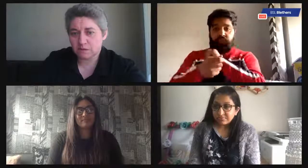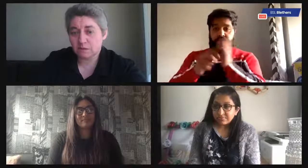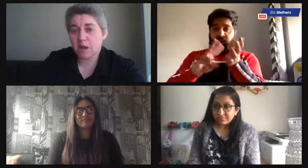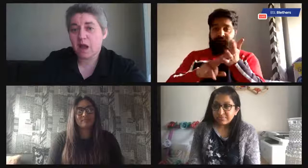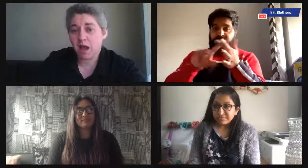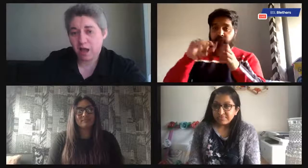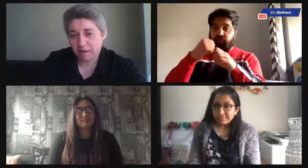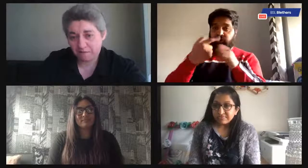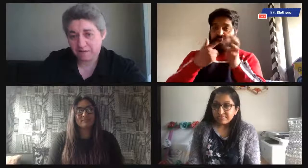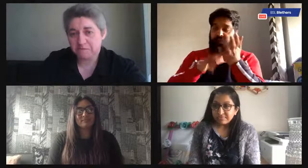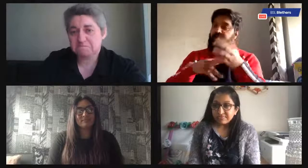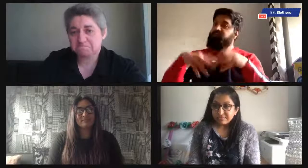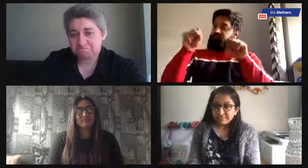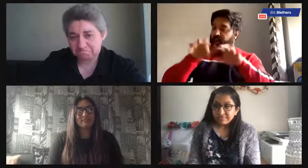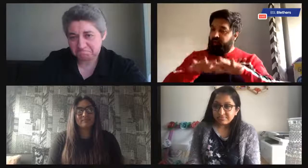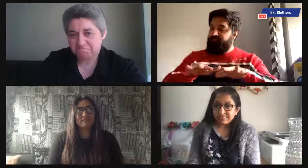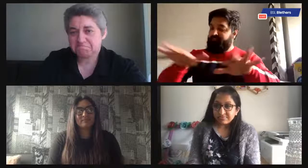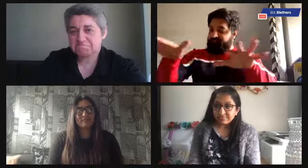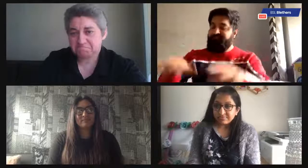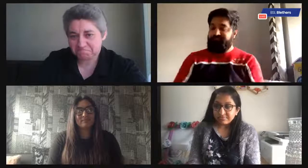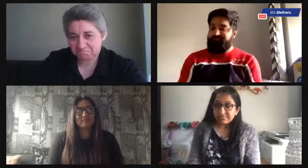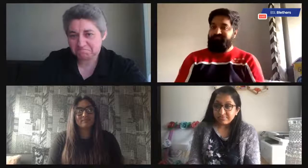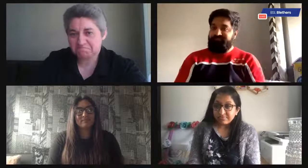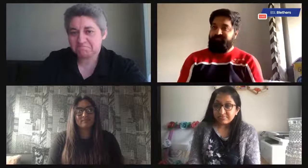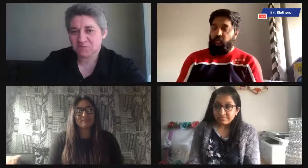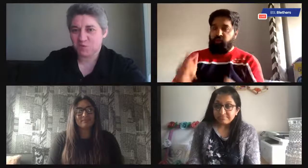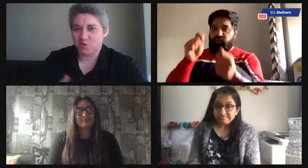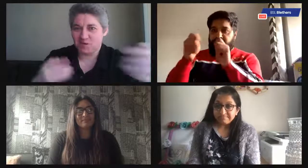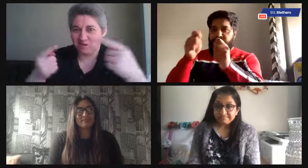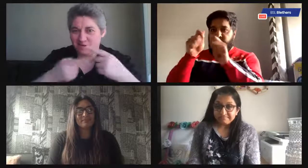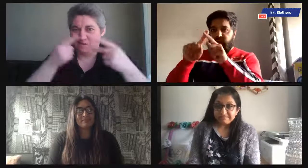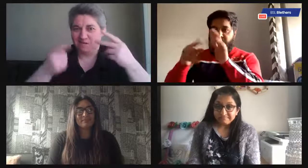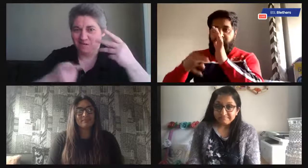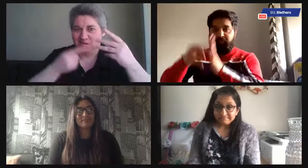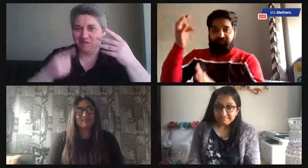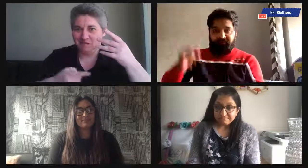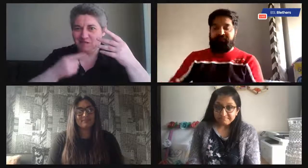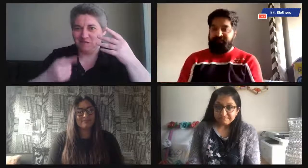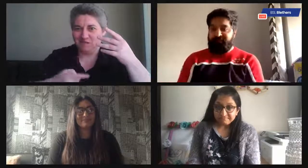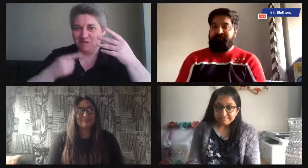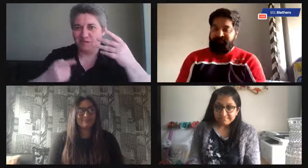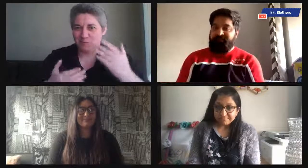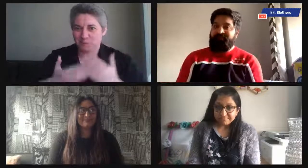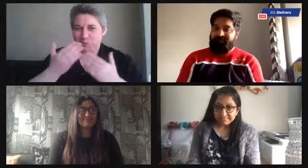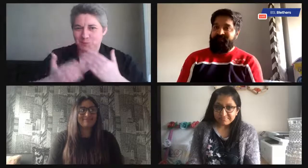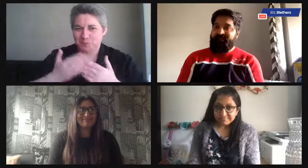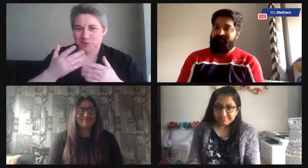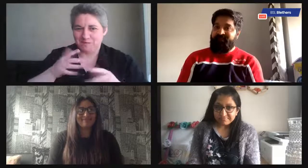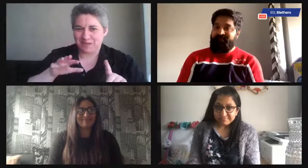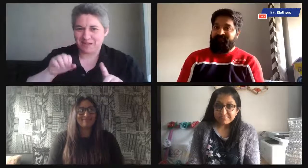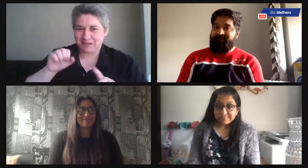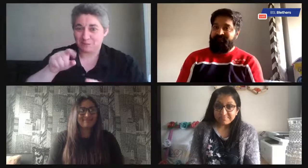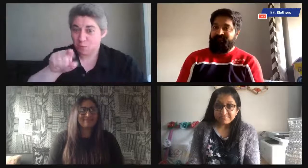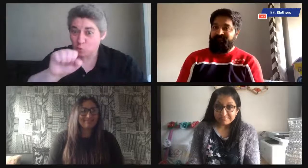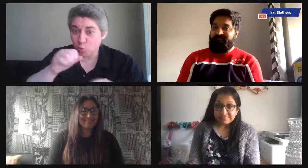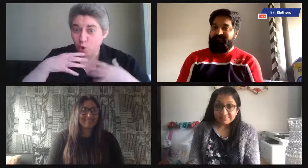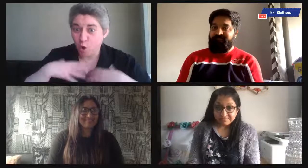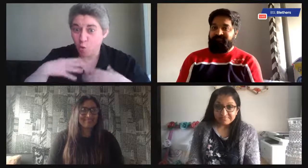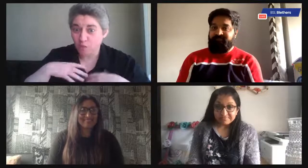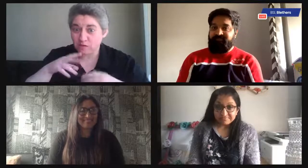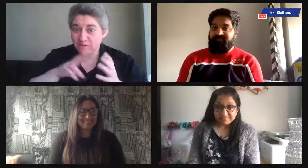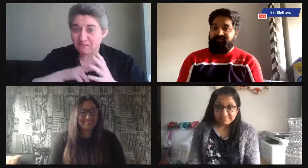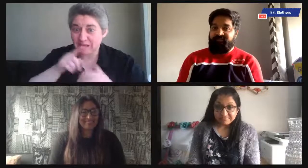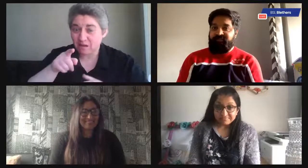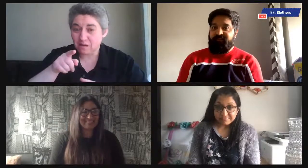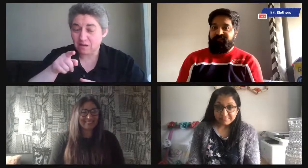changing their clothes as well, and looking at the different fabrics, the vegan friendly fabrics.